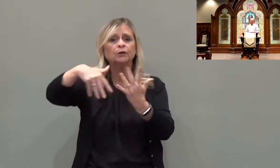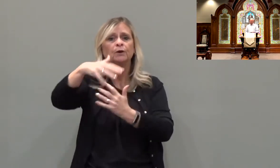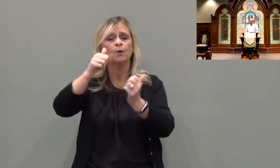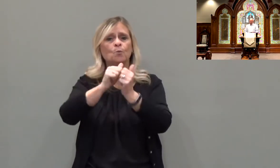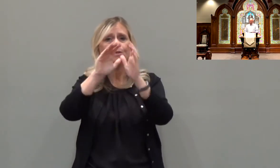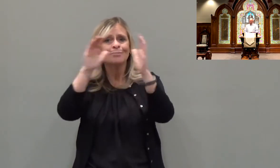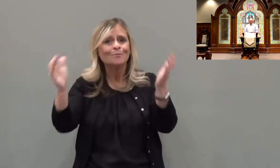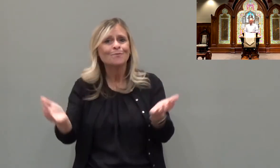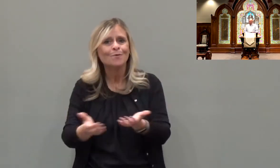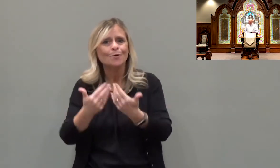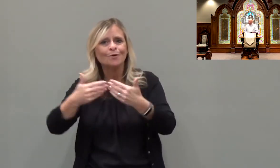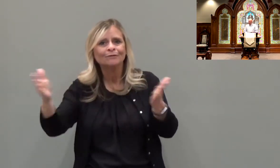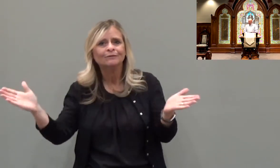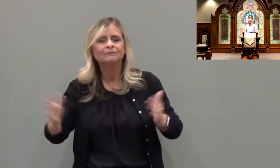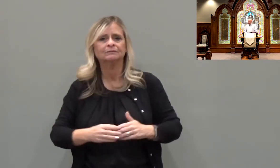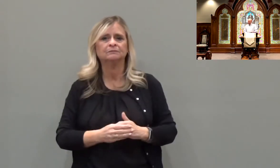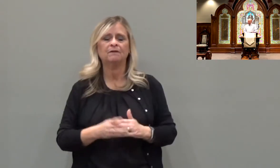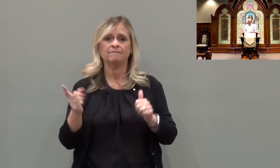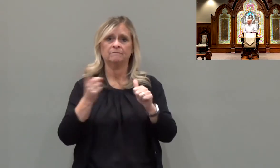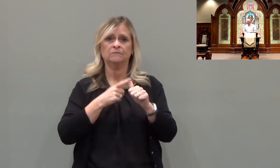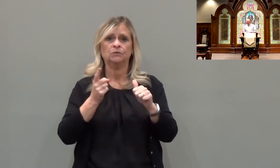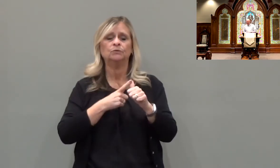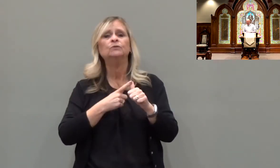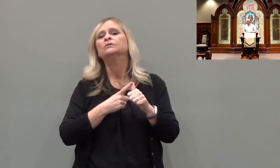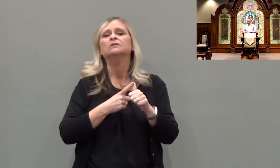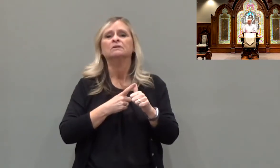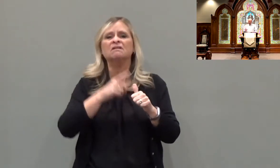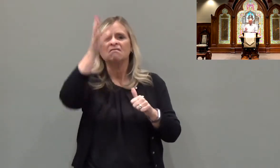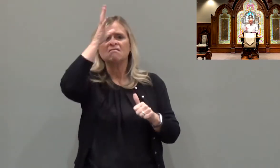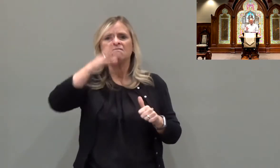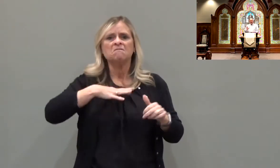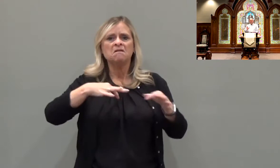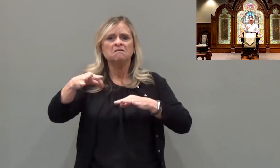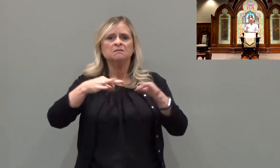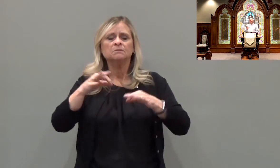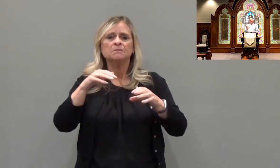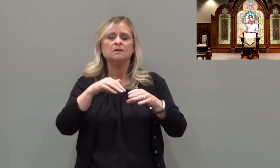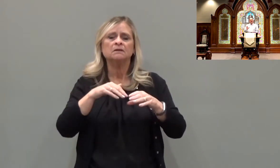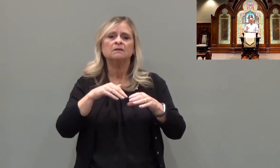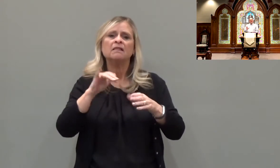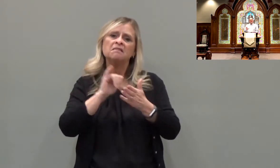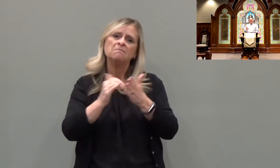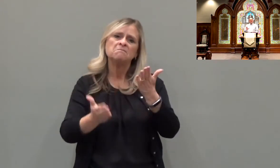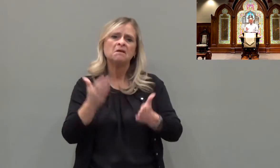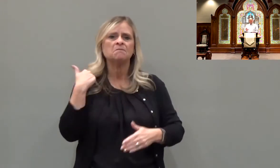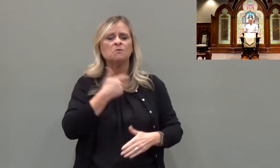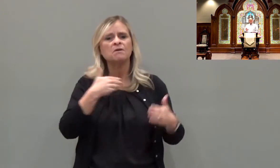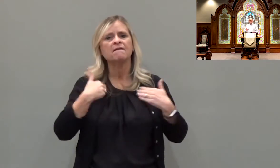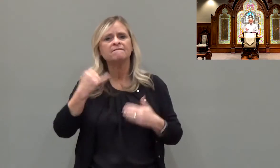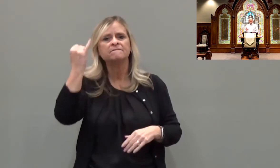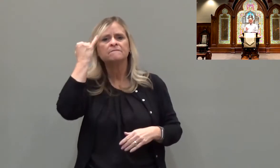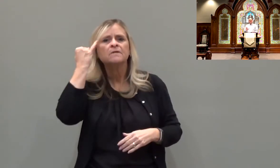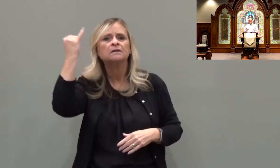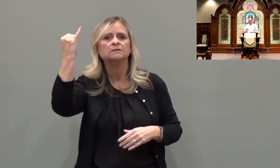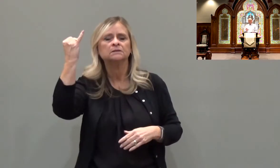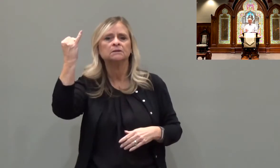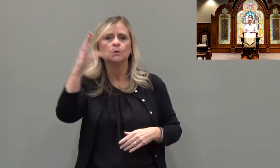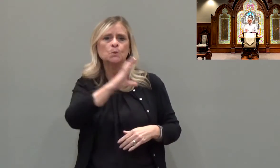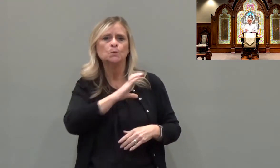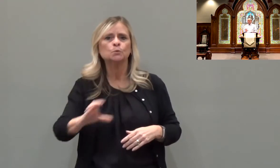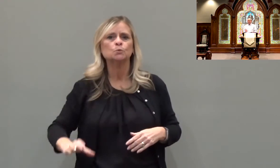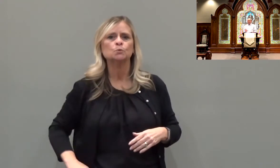large. First, he says that we might have this idea that Christ